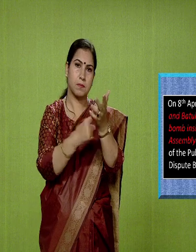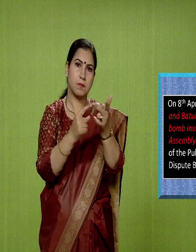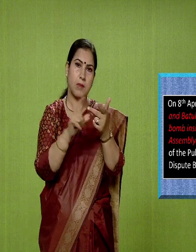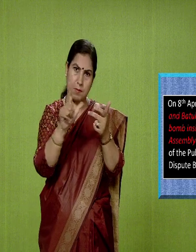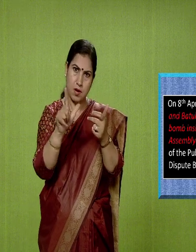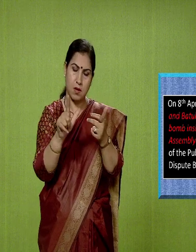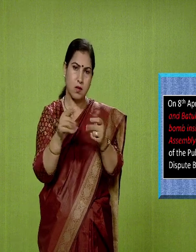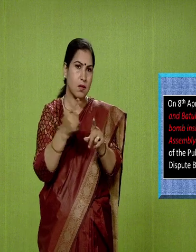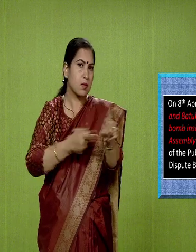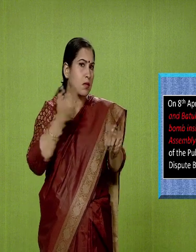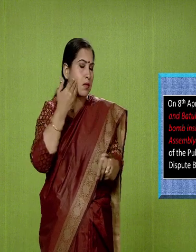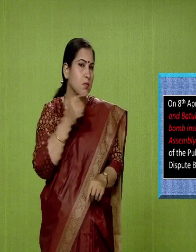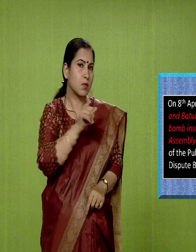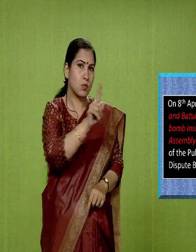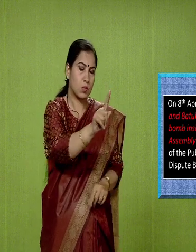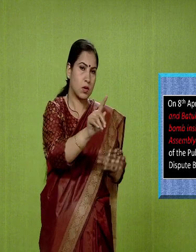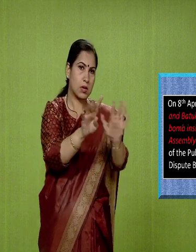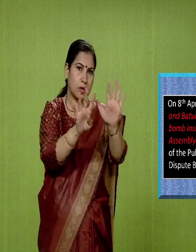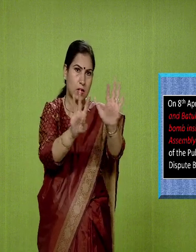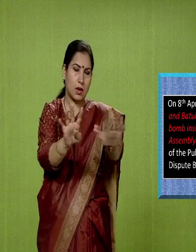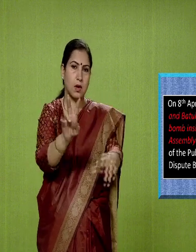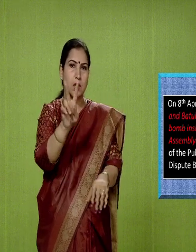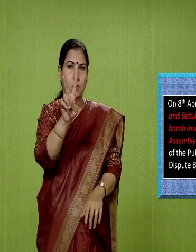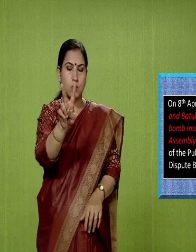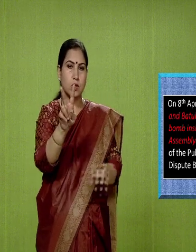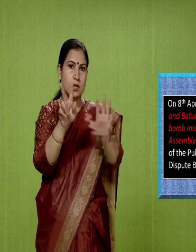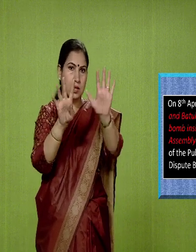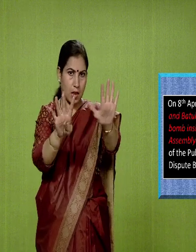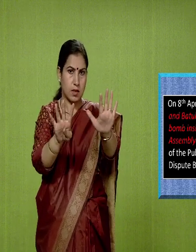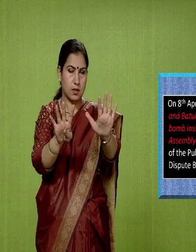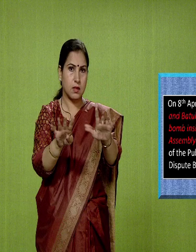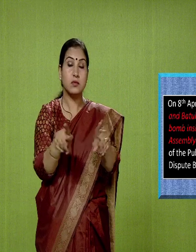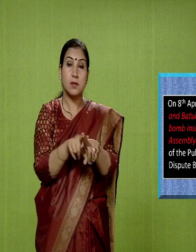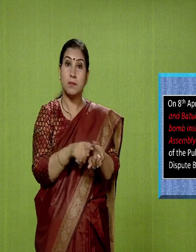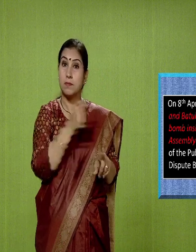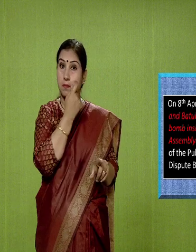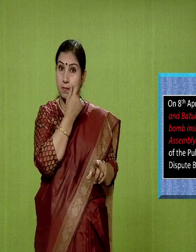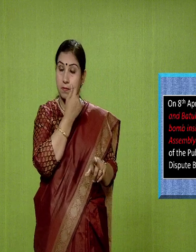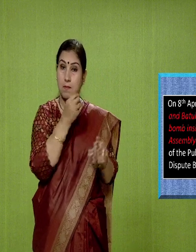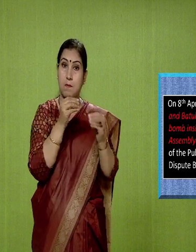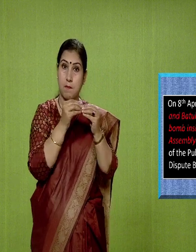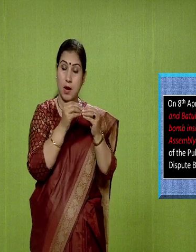in the year 1929, Bhagat Singh and Batukeshwar Dutt,